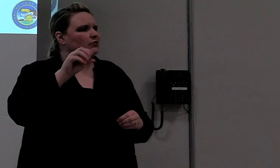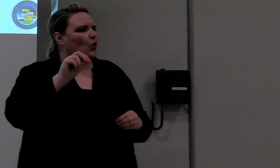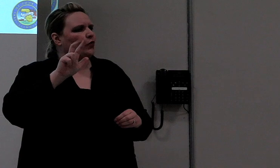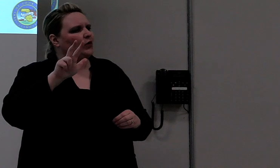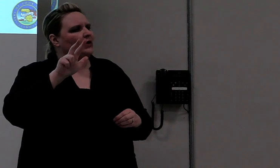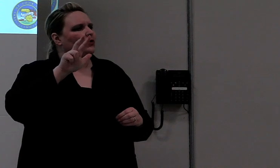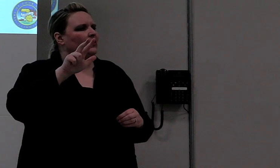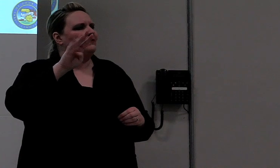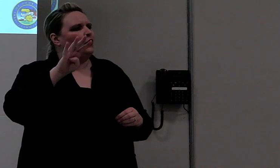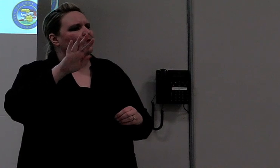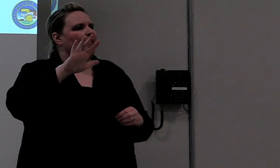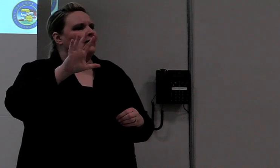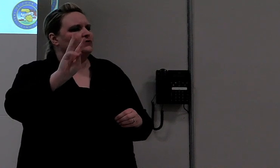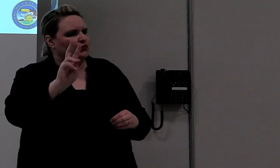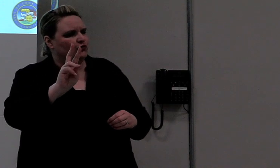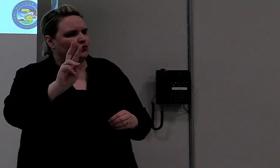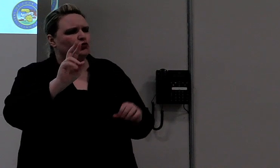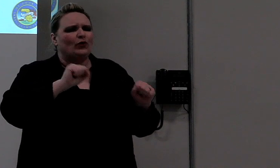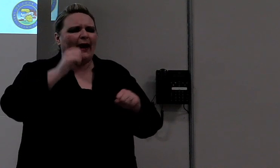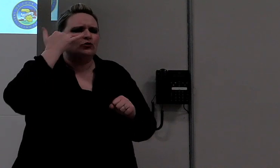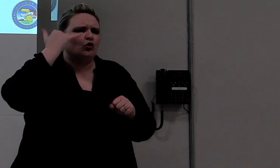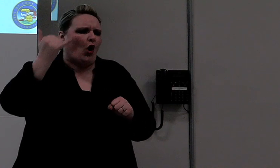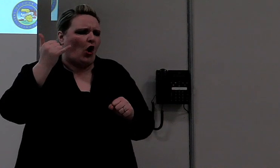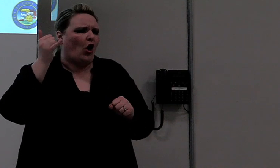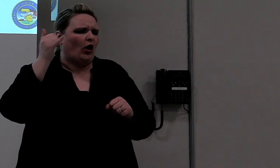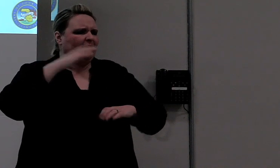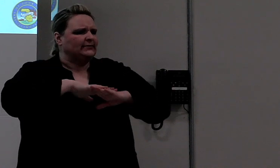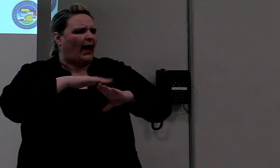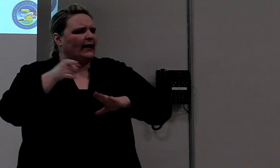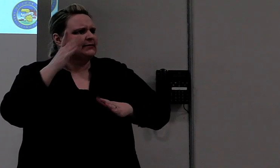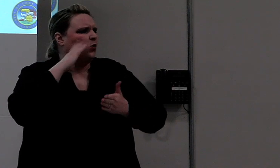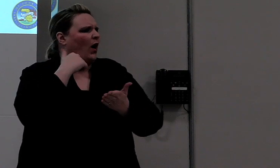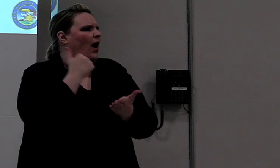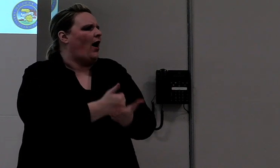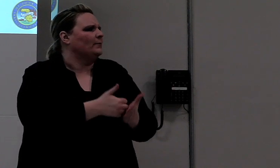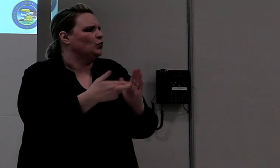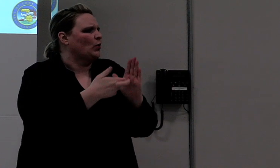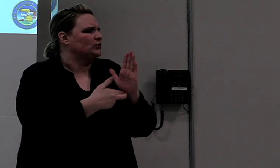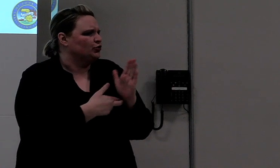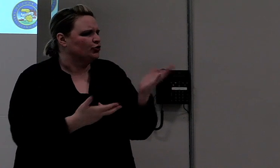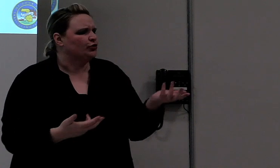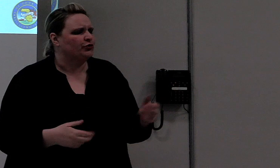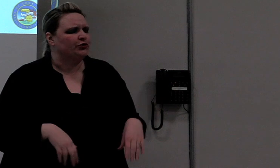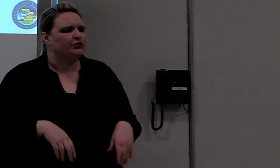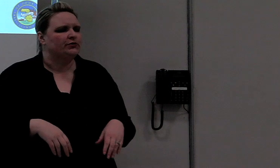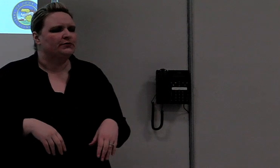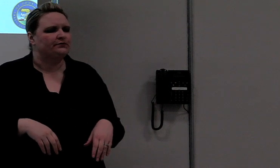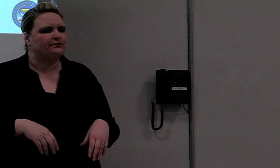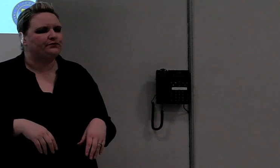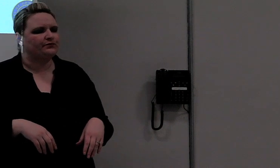312-603-5542. You can call, and one of the folks at the desk will help you register.